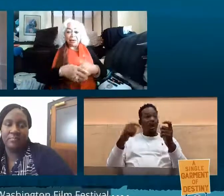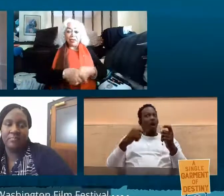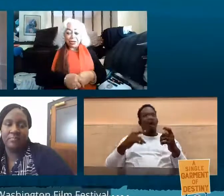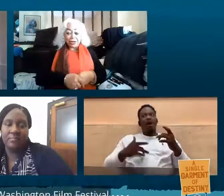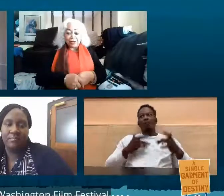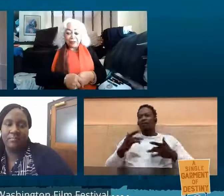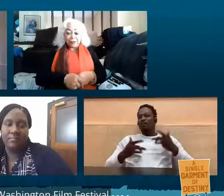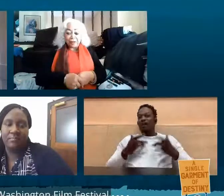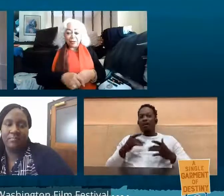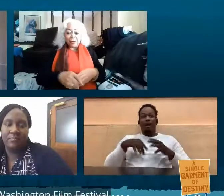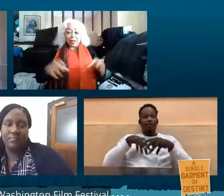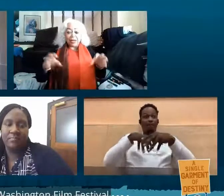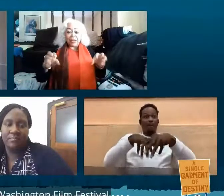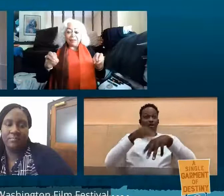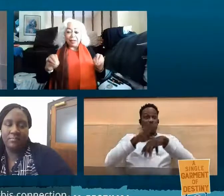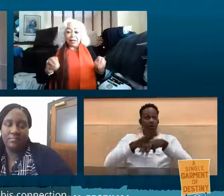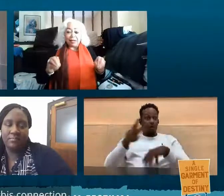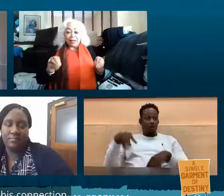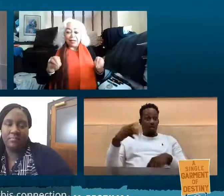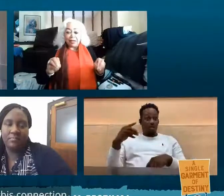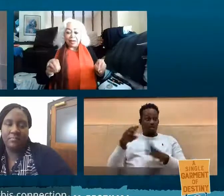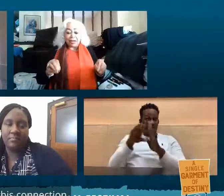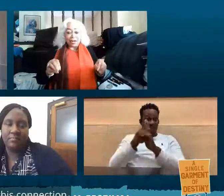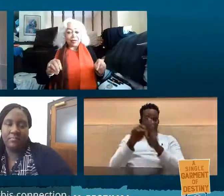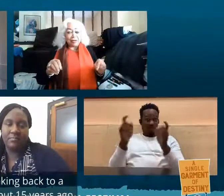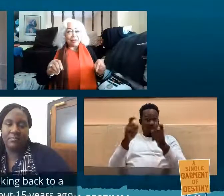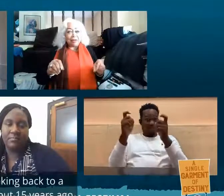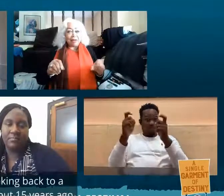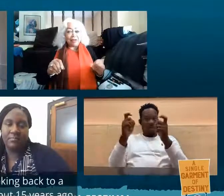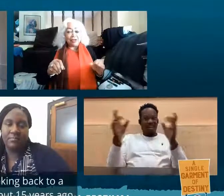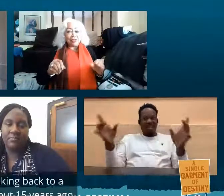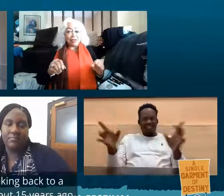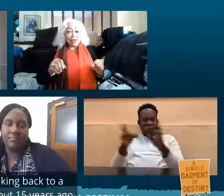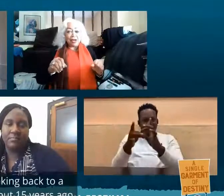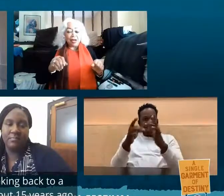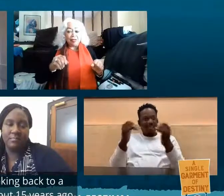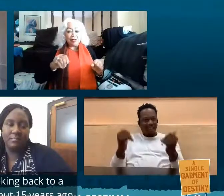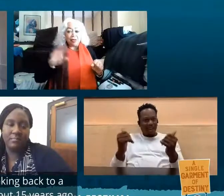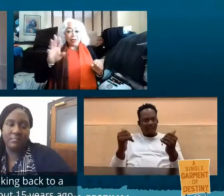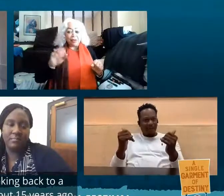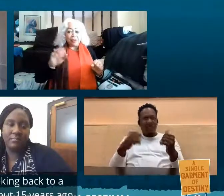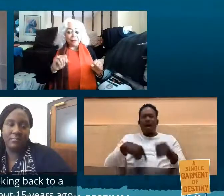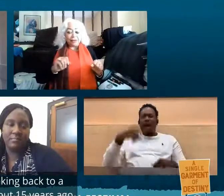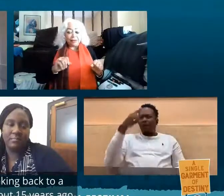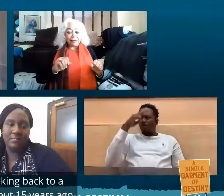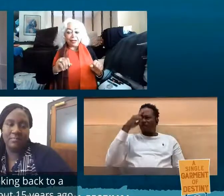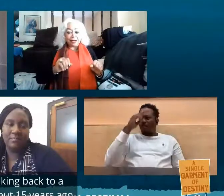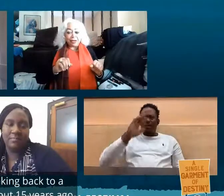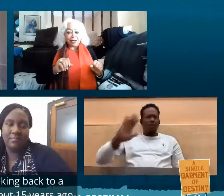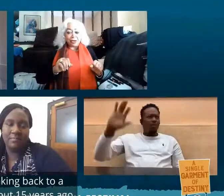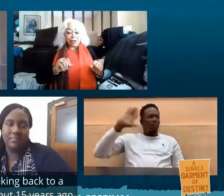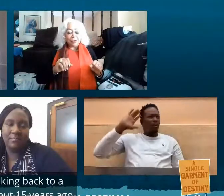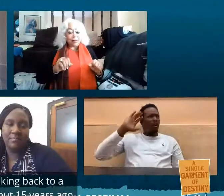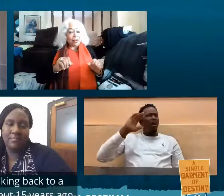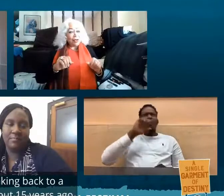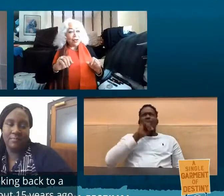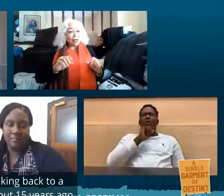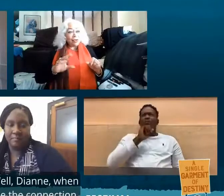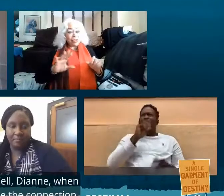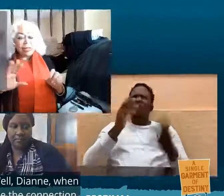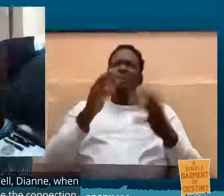that the March on Washington Film Festival is making this connection. I was thinking back to a reporter about 15 years